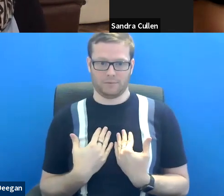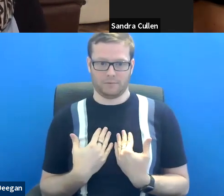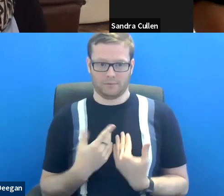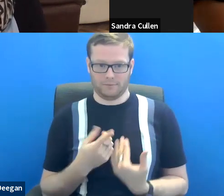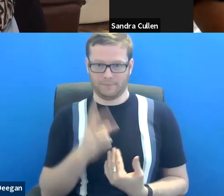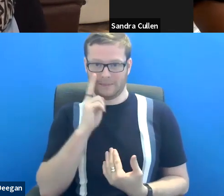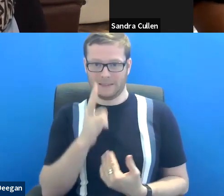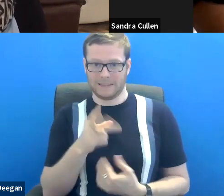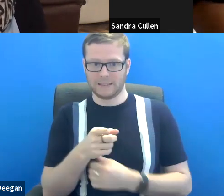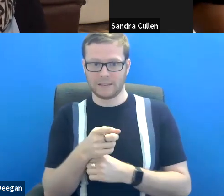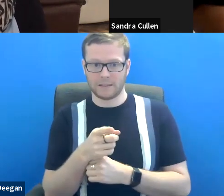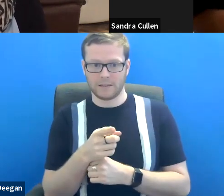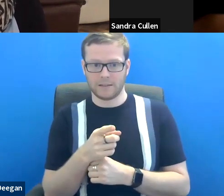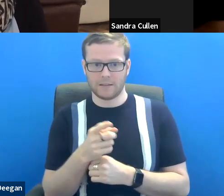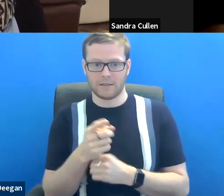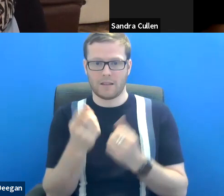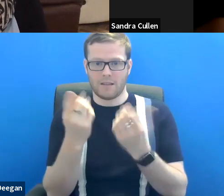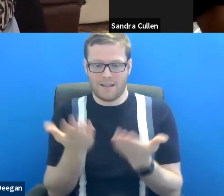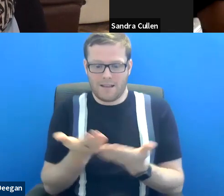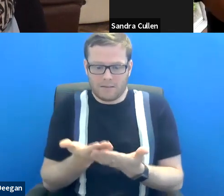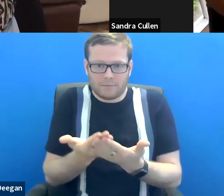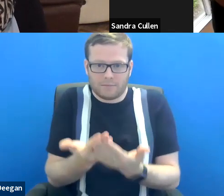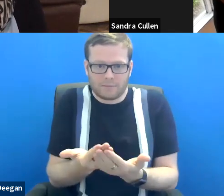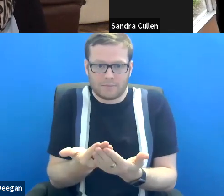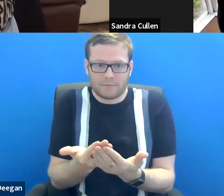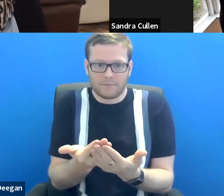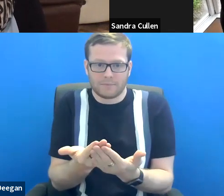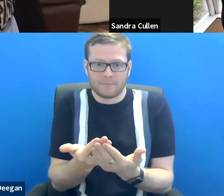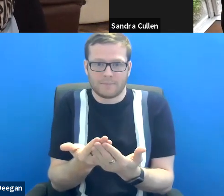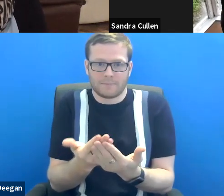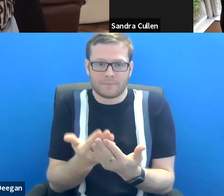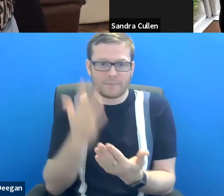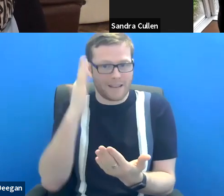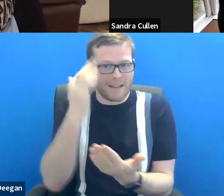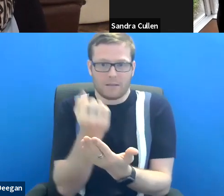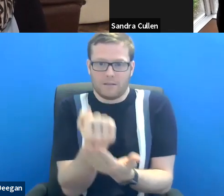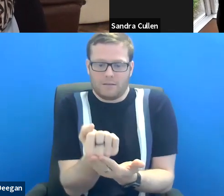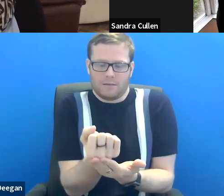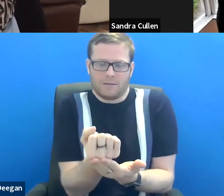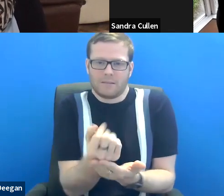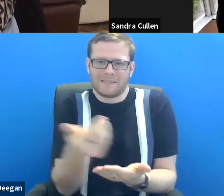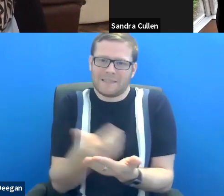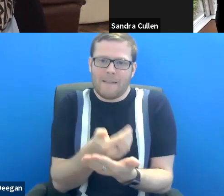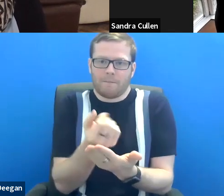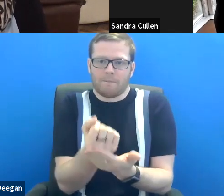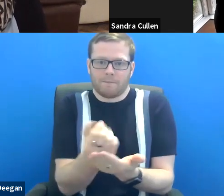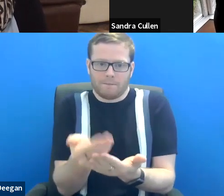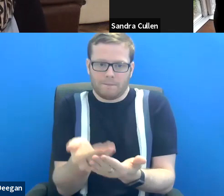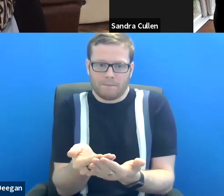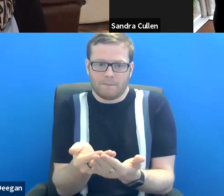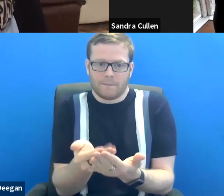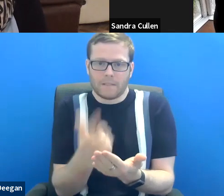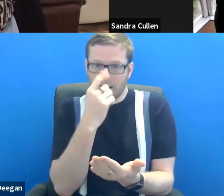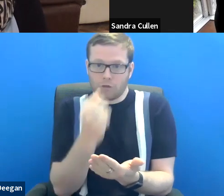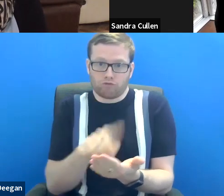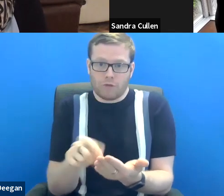see, little hand like this, and have baby's head nice and safe in the hand, and try to make them look